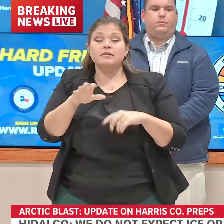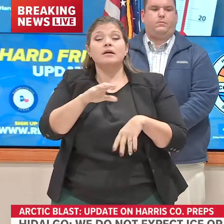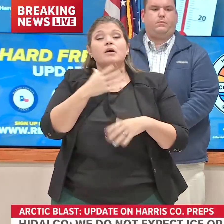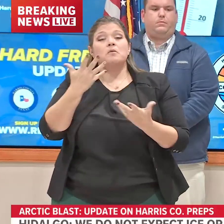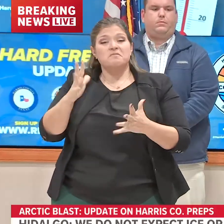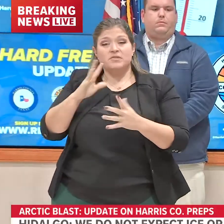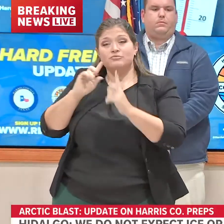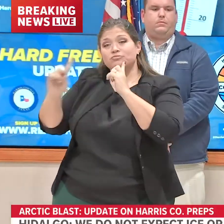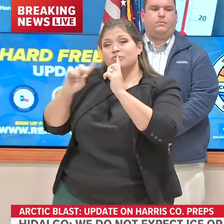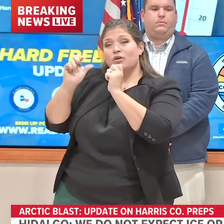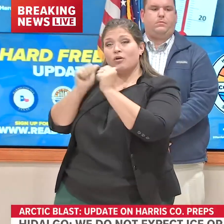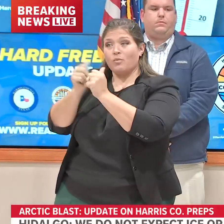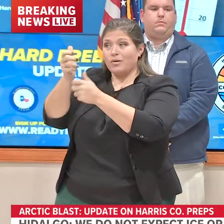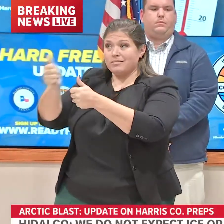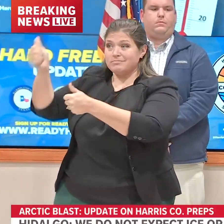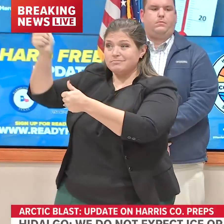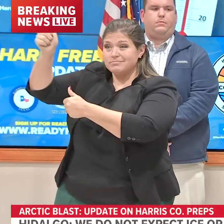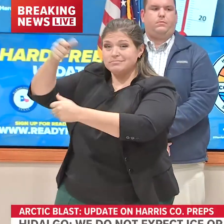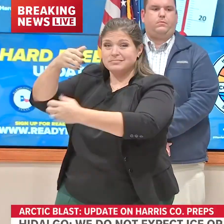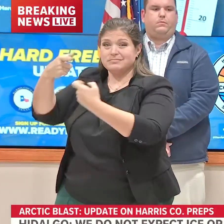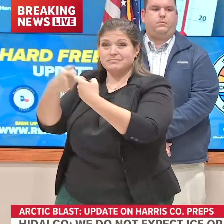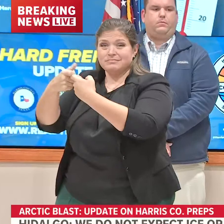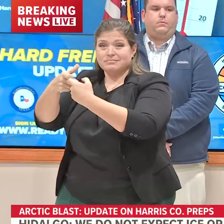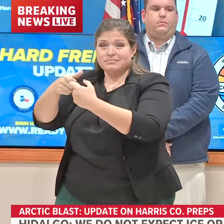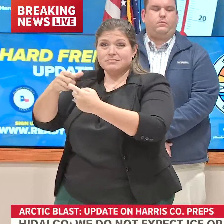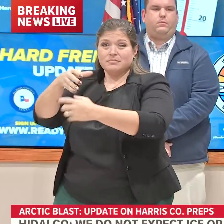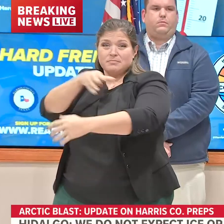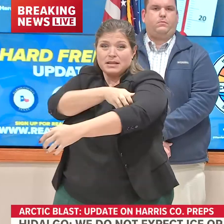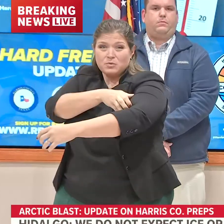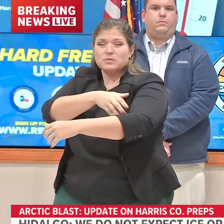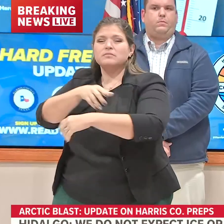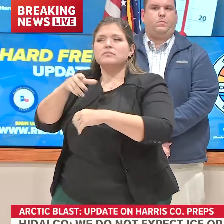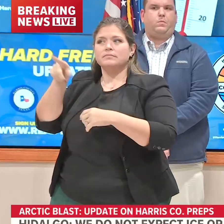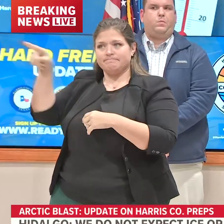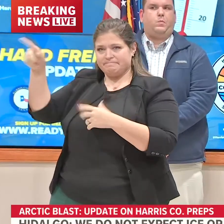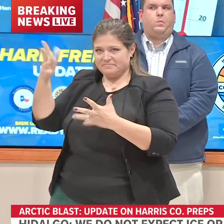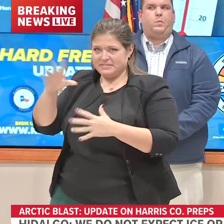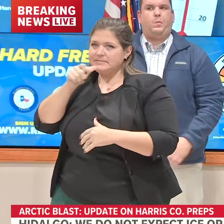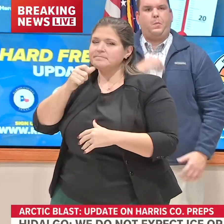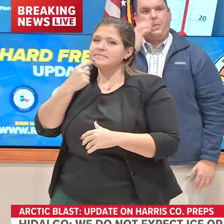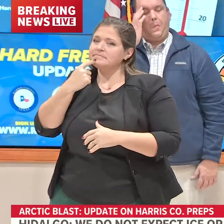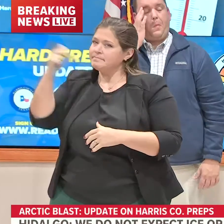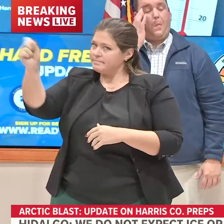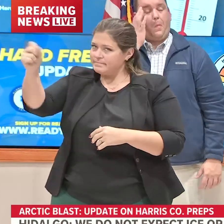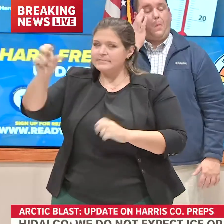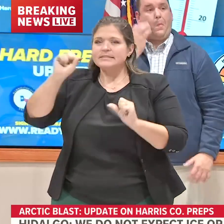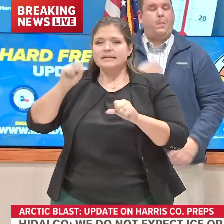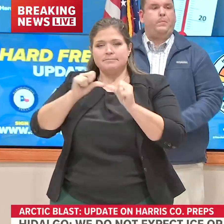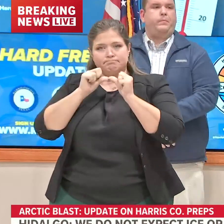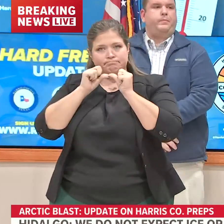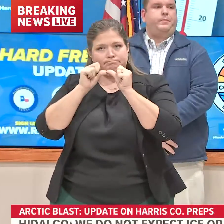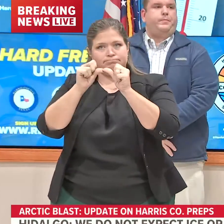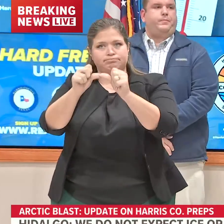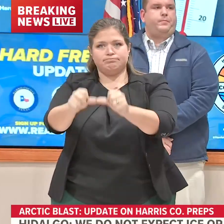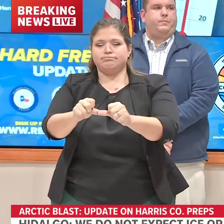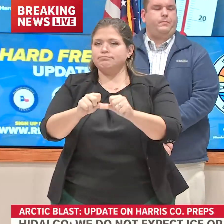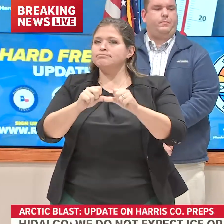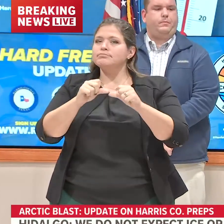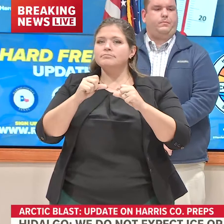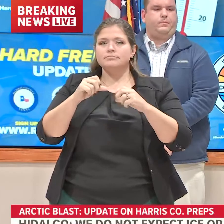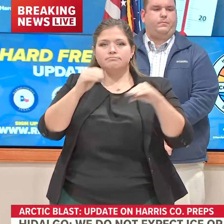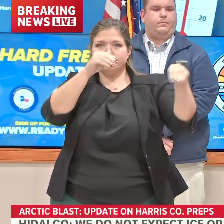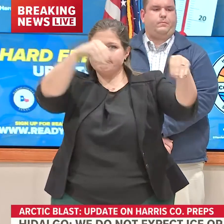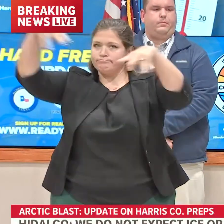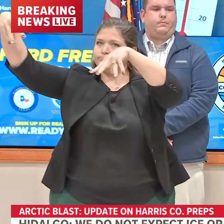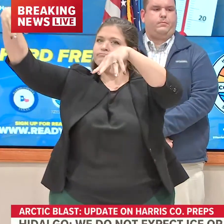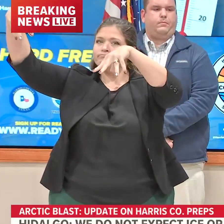sufficient capacity to meet demand and that they're well prepared to withstand the cold temperatures this weekend. In other words, according to